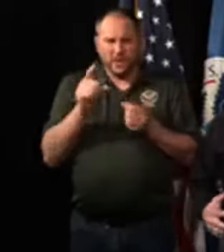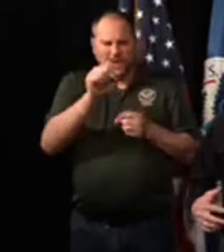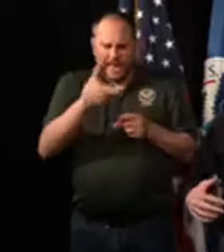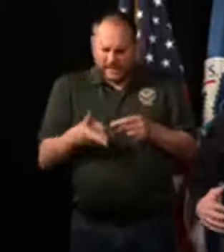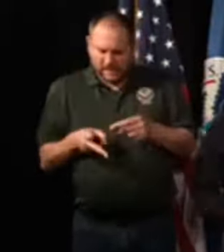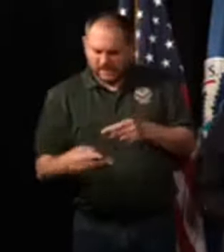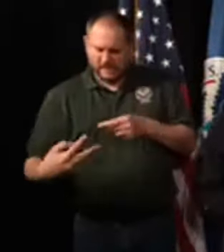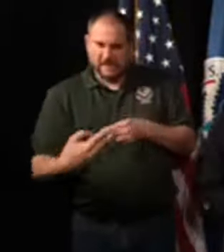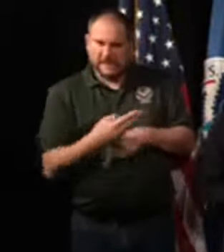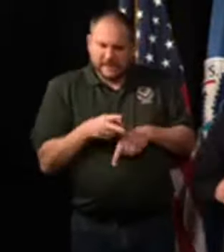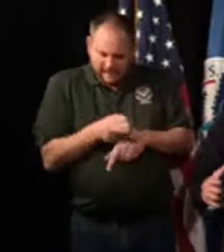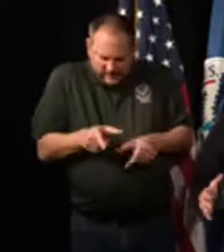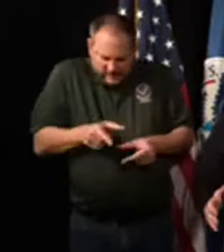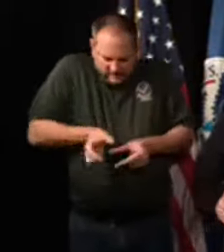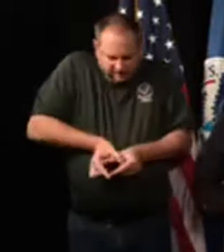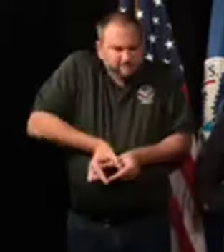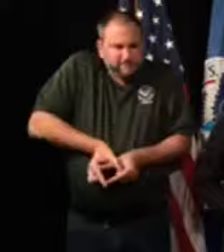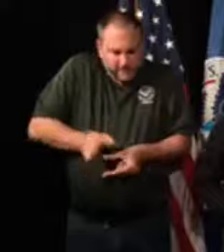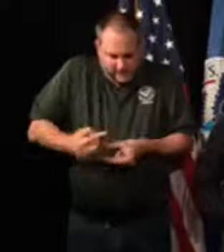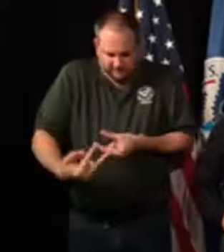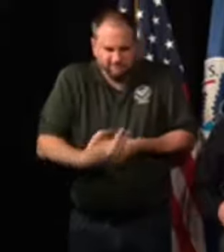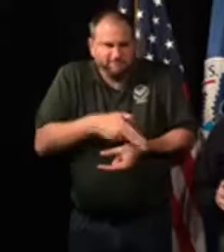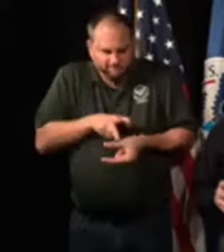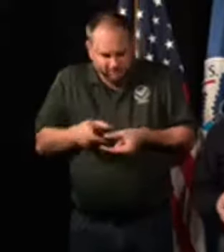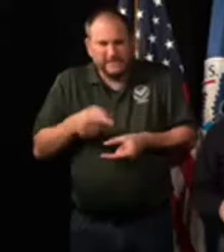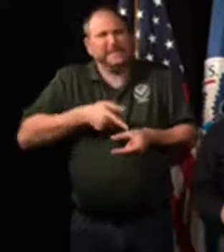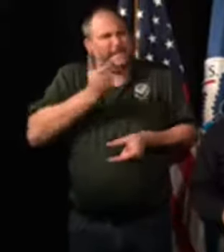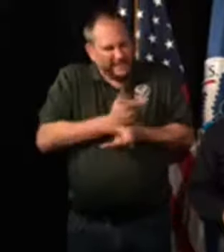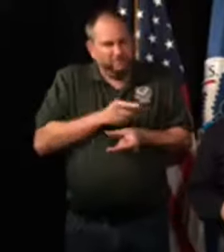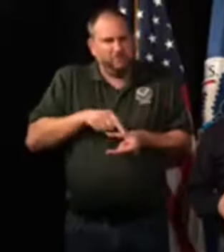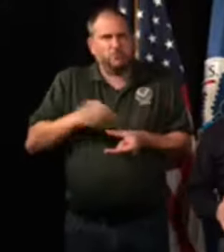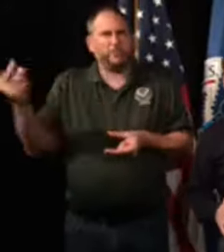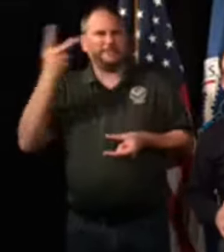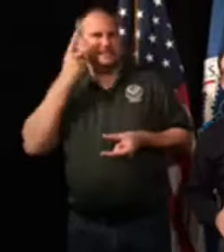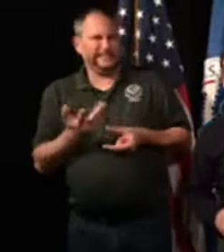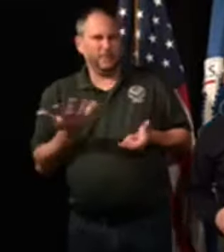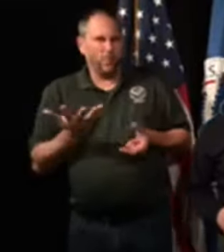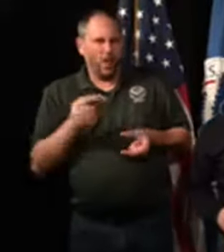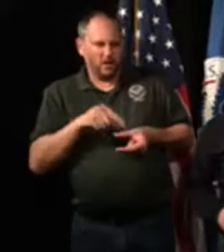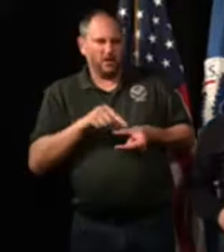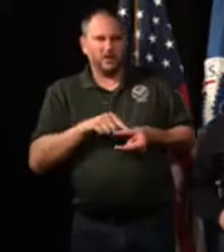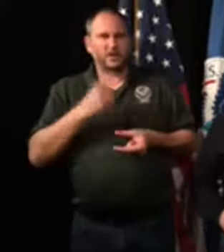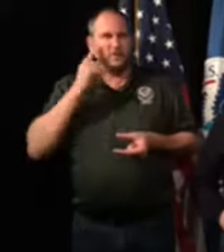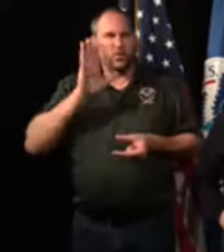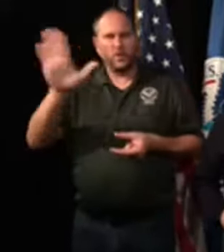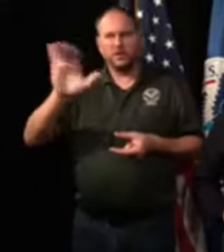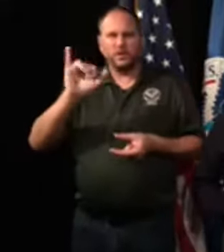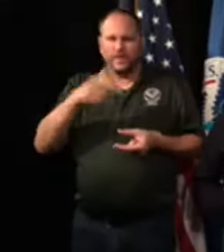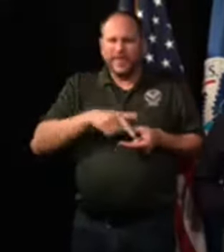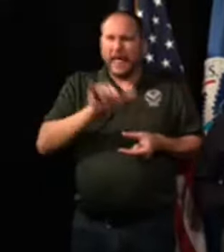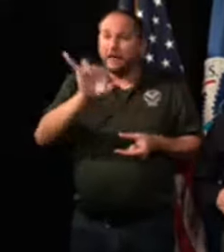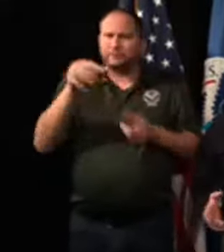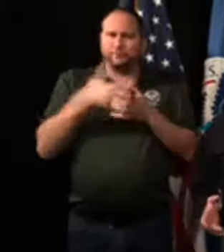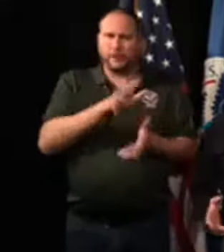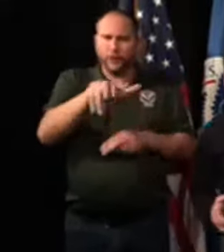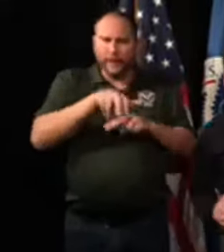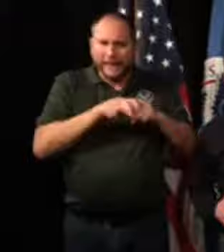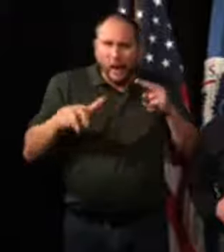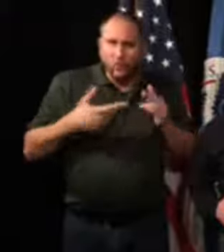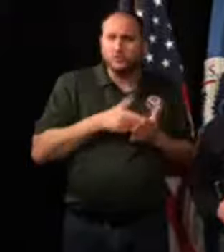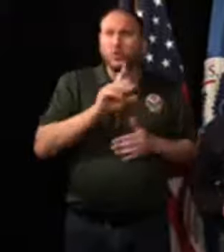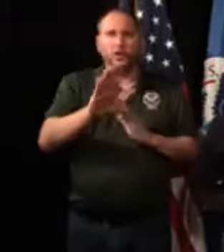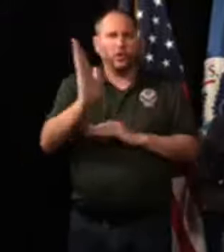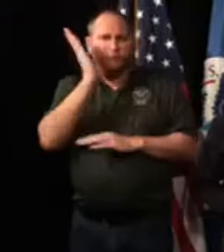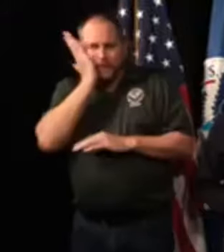a good pair of scissors, cut it out. We want that of the furniture, carpet,